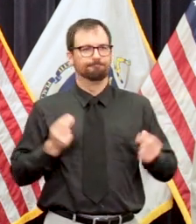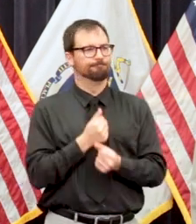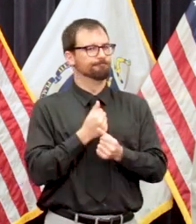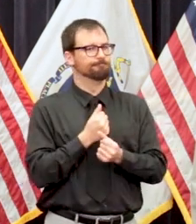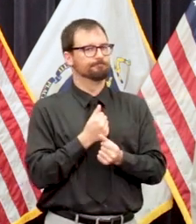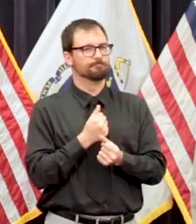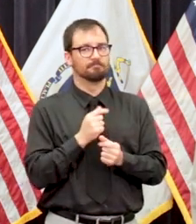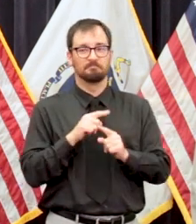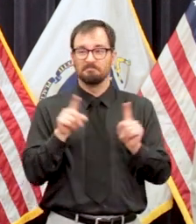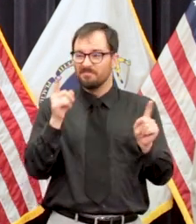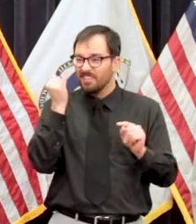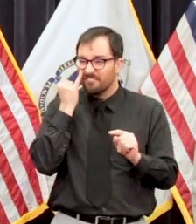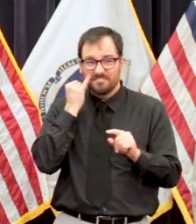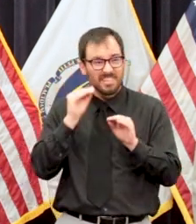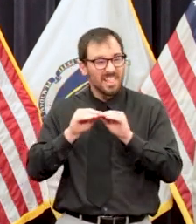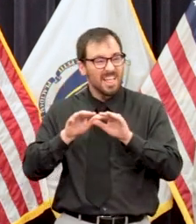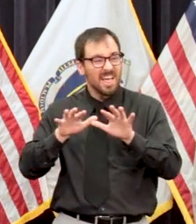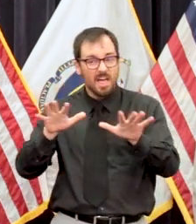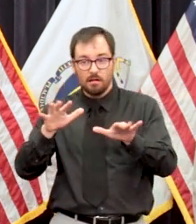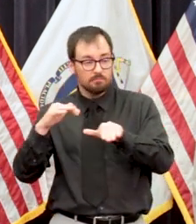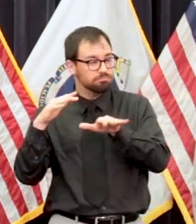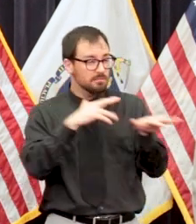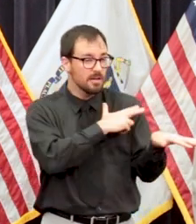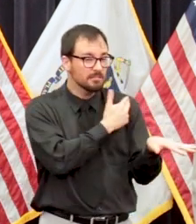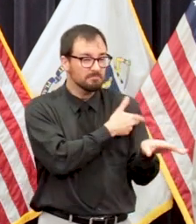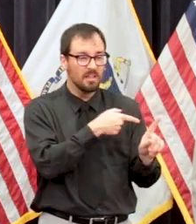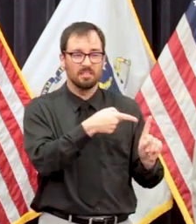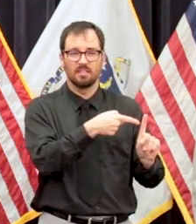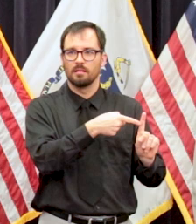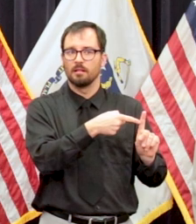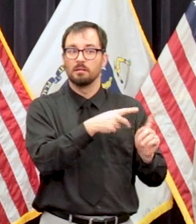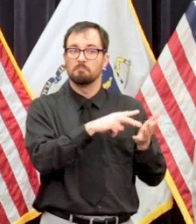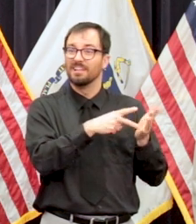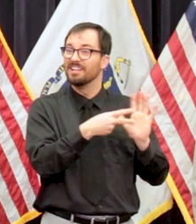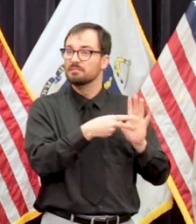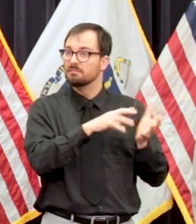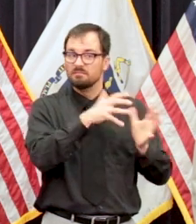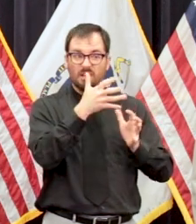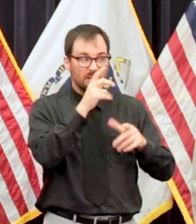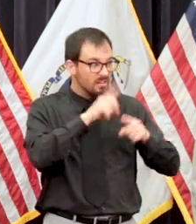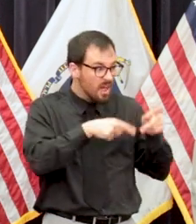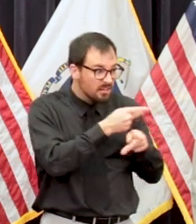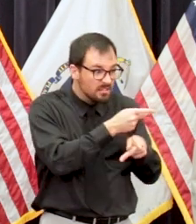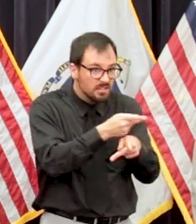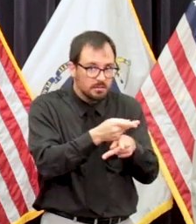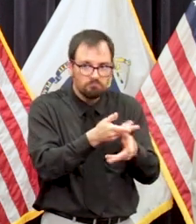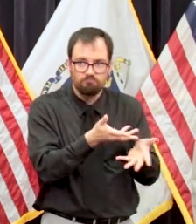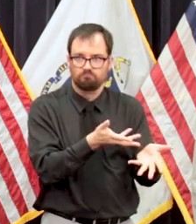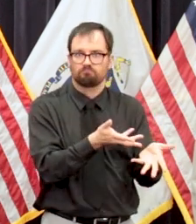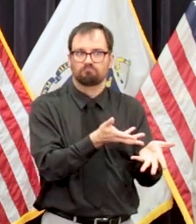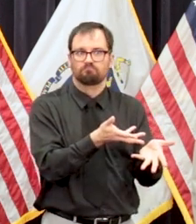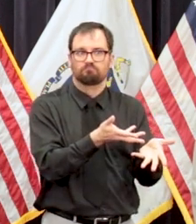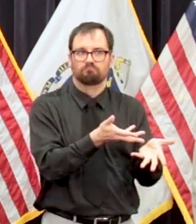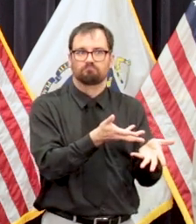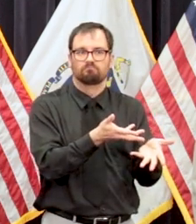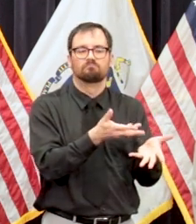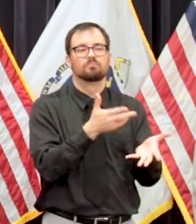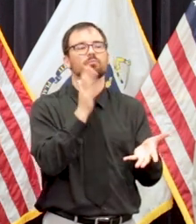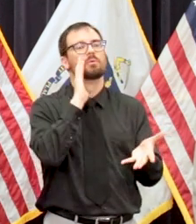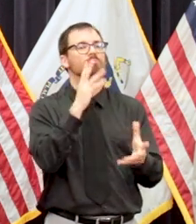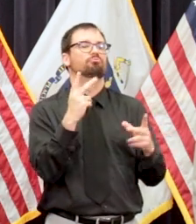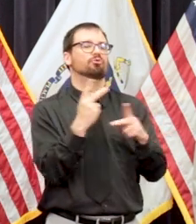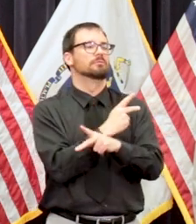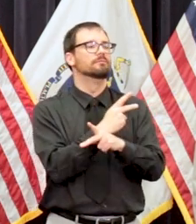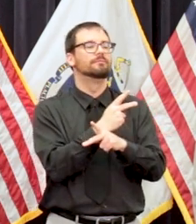not only severely hamper our hospital's ability to care for those who need to be cared for, but will have a far greater economic impact in the future